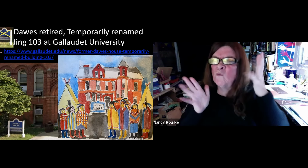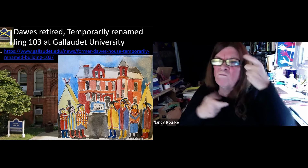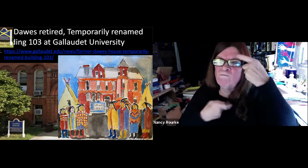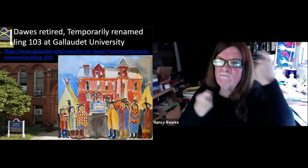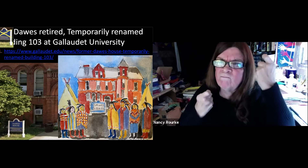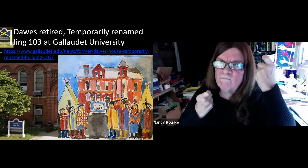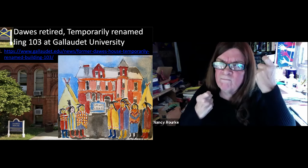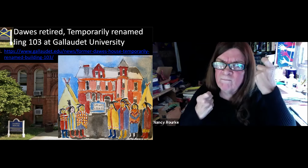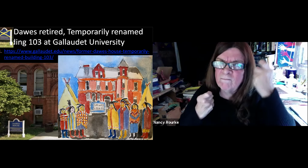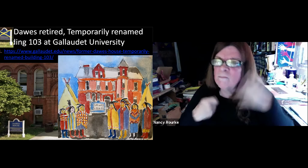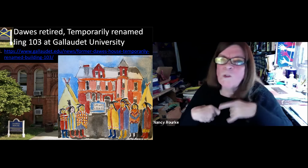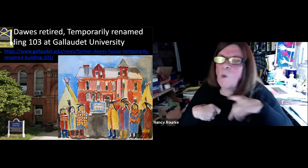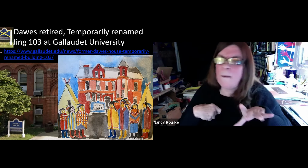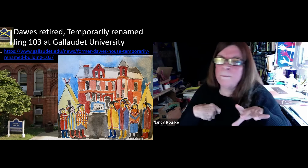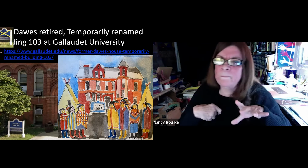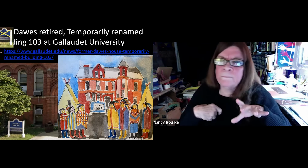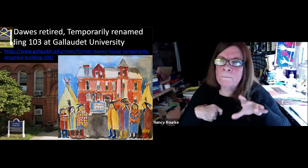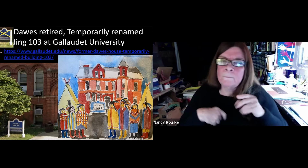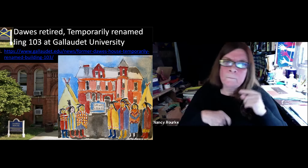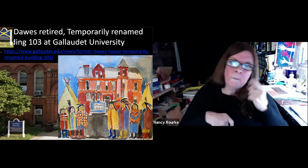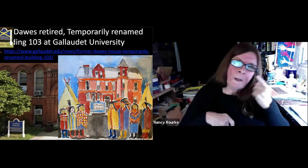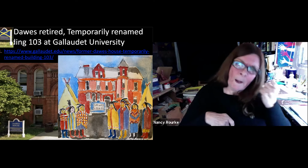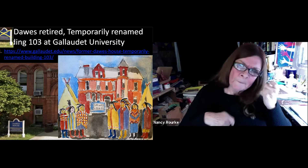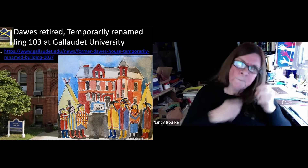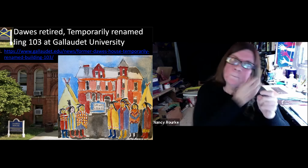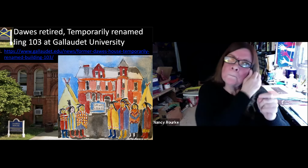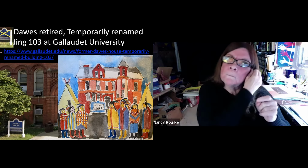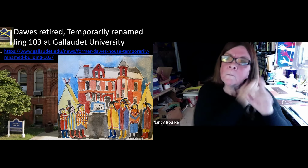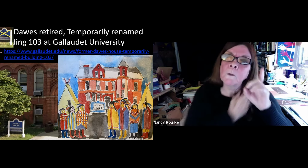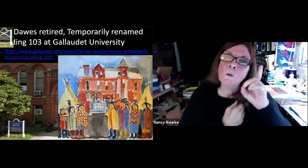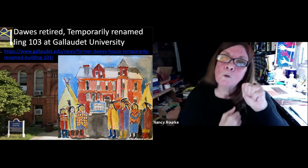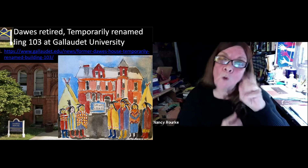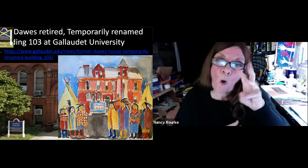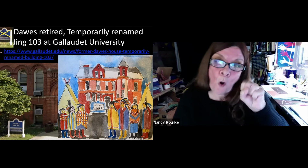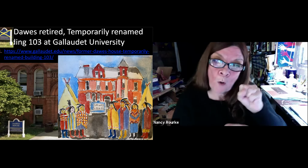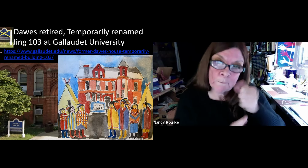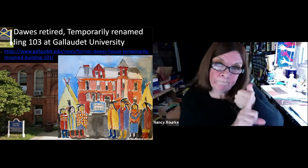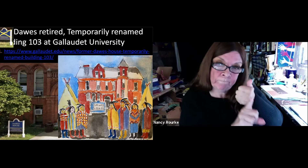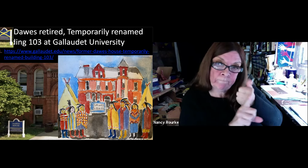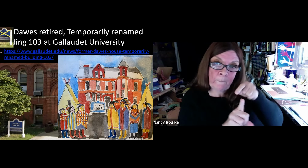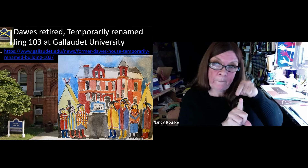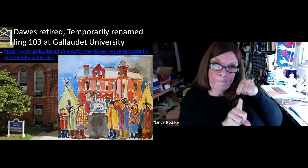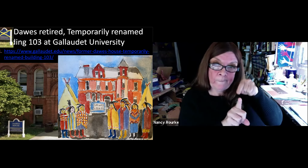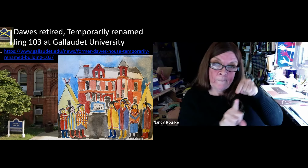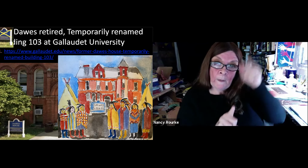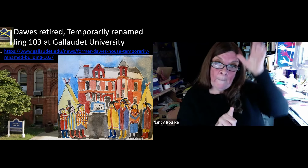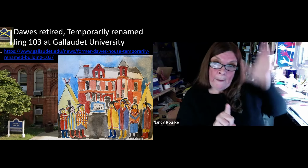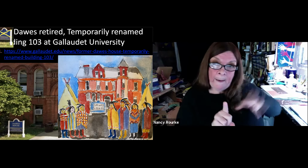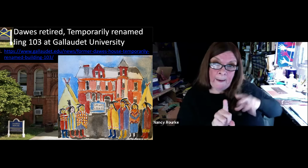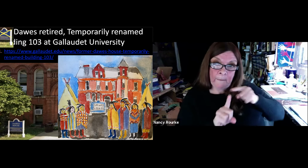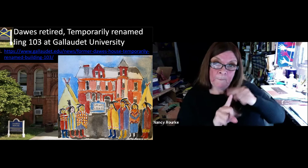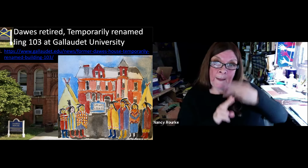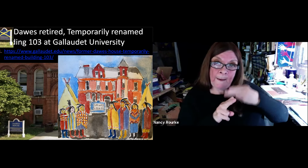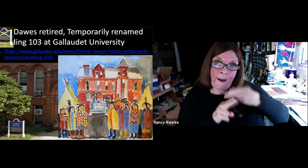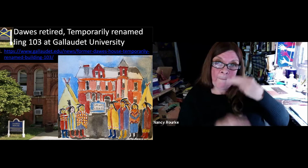arrive to Gallaudet and they see that name, it resurfaces the trauma and causes unpleasurable feelings.